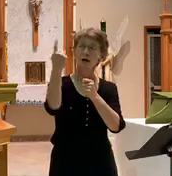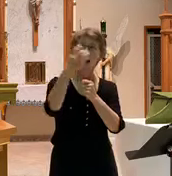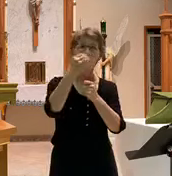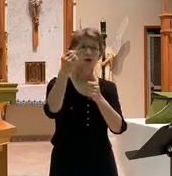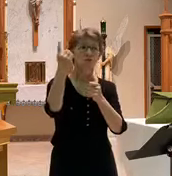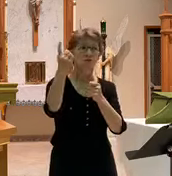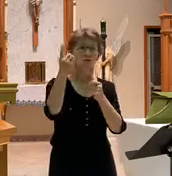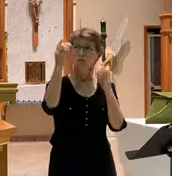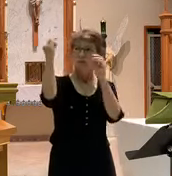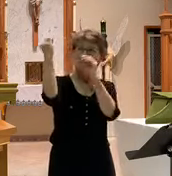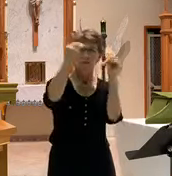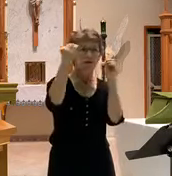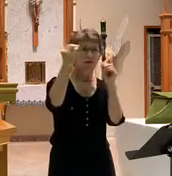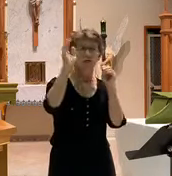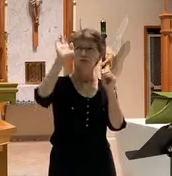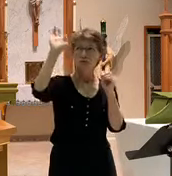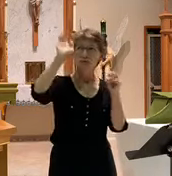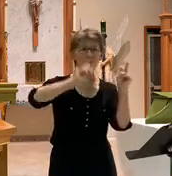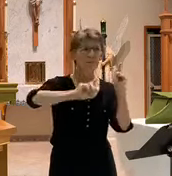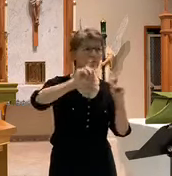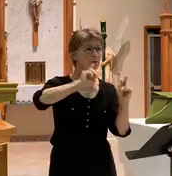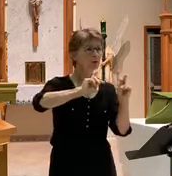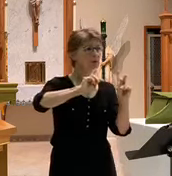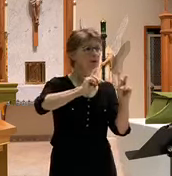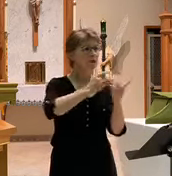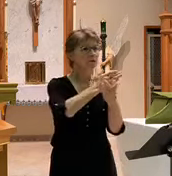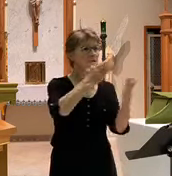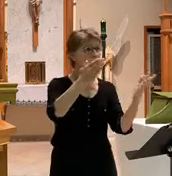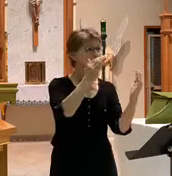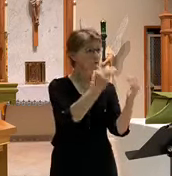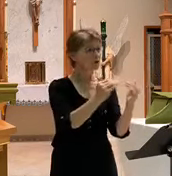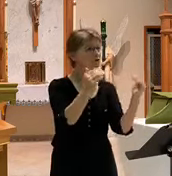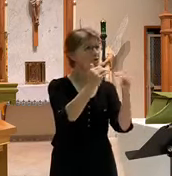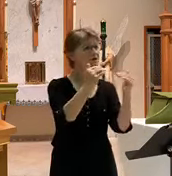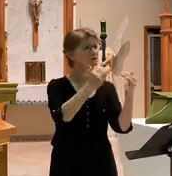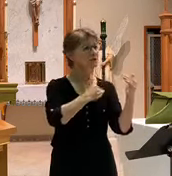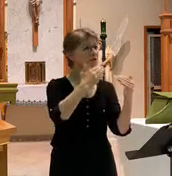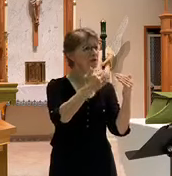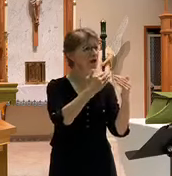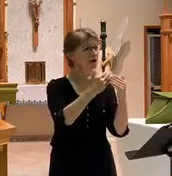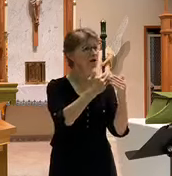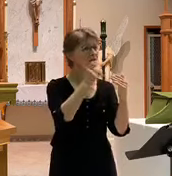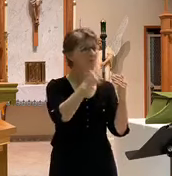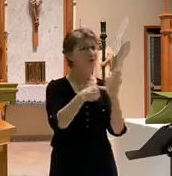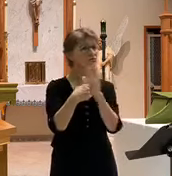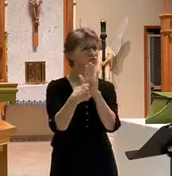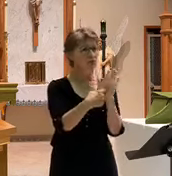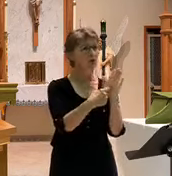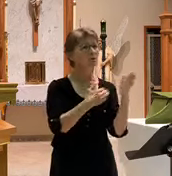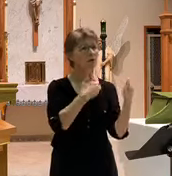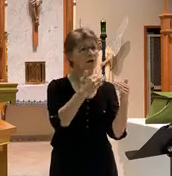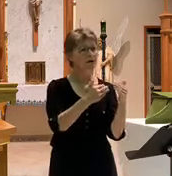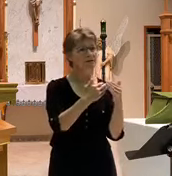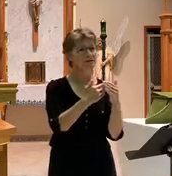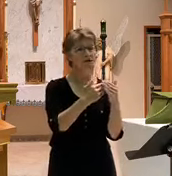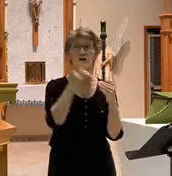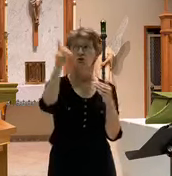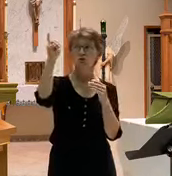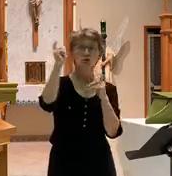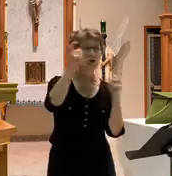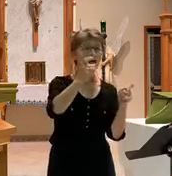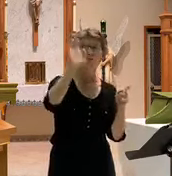And you taught your people by these deeds that those who are just must be kind. And you gave your children